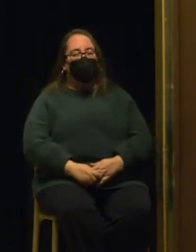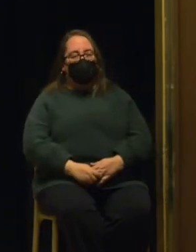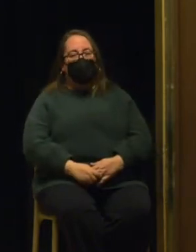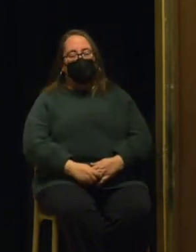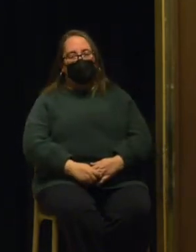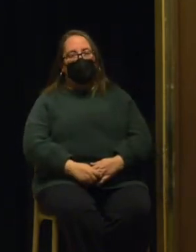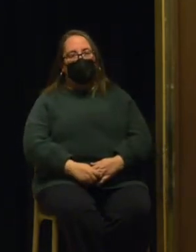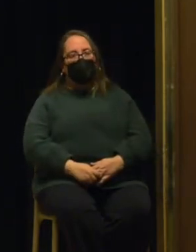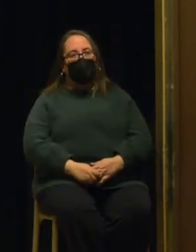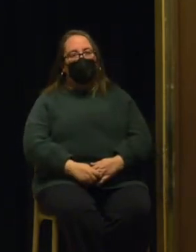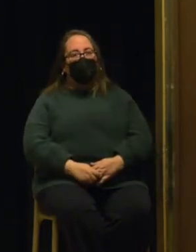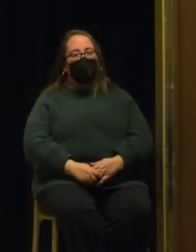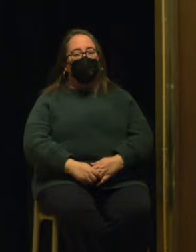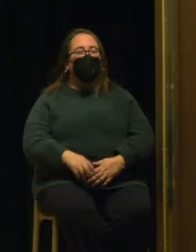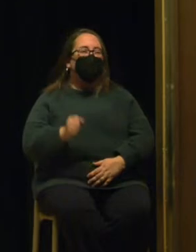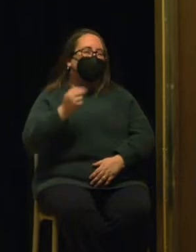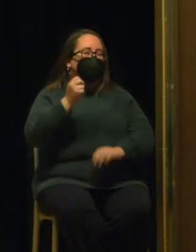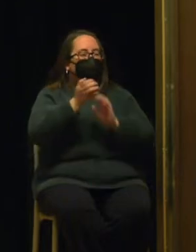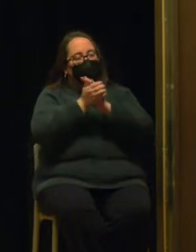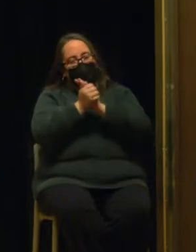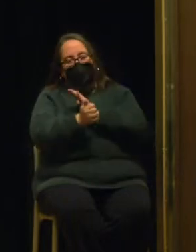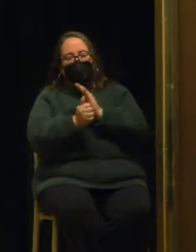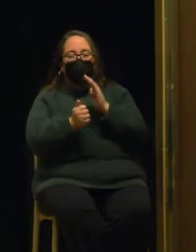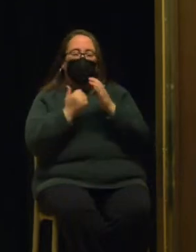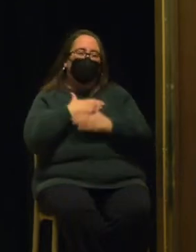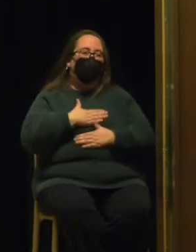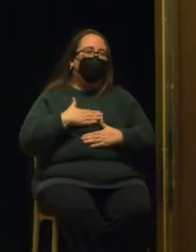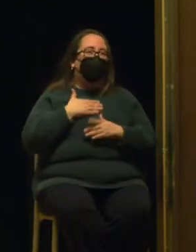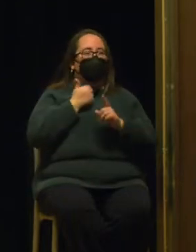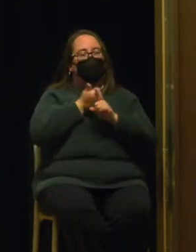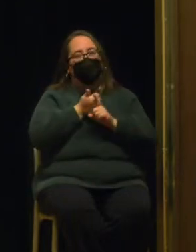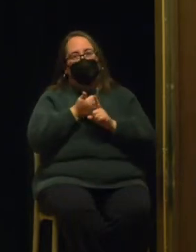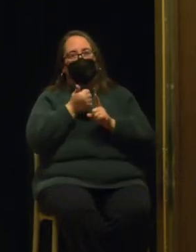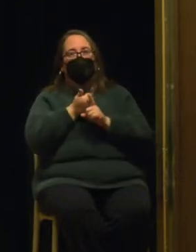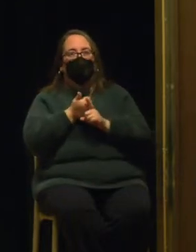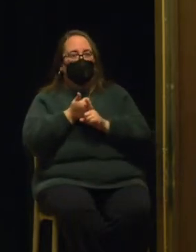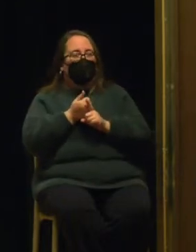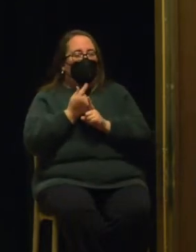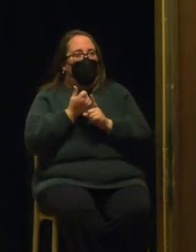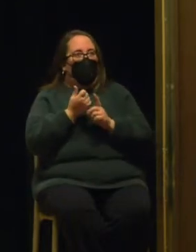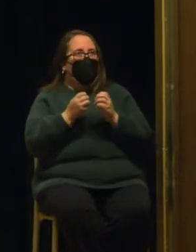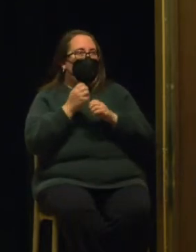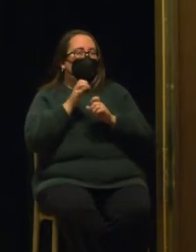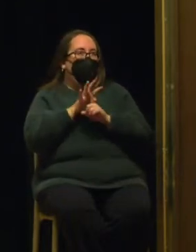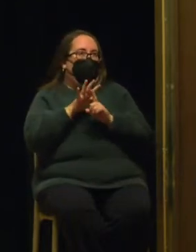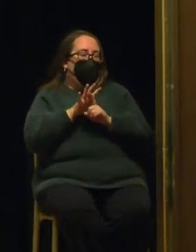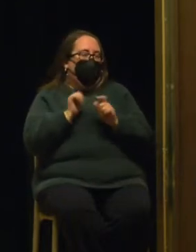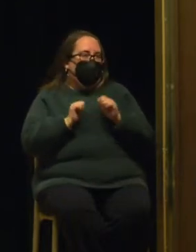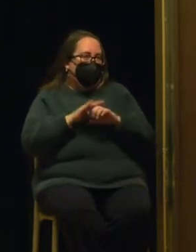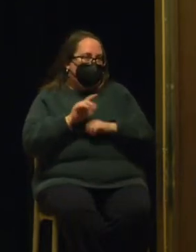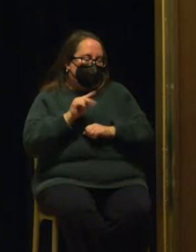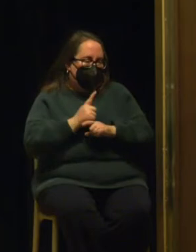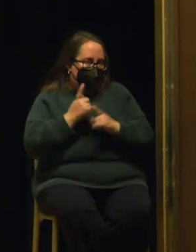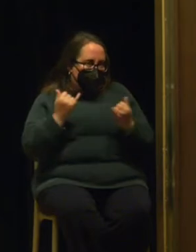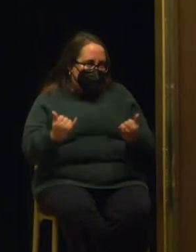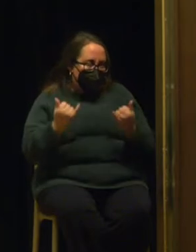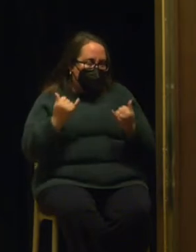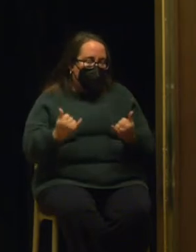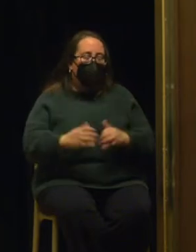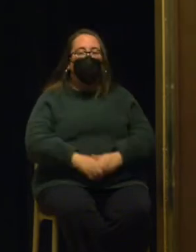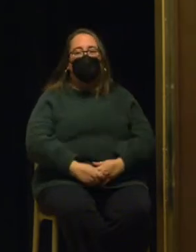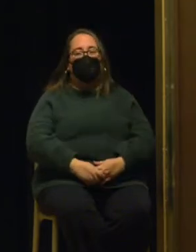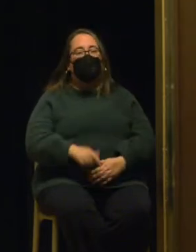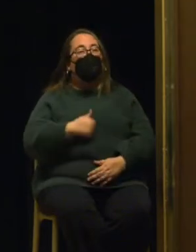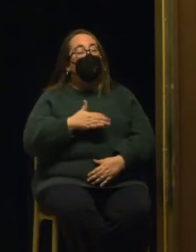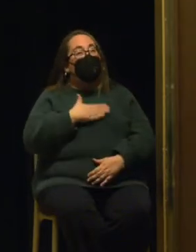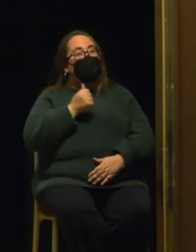yes. And she's so talented and having so much fun. Of course, it's one of the most popular shows mm-hmm. on TV right now. And I'm so